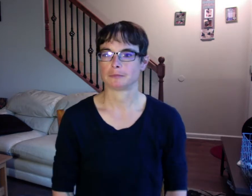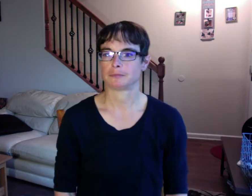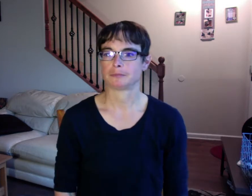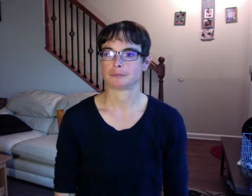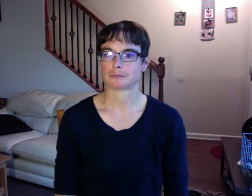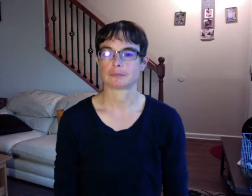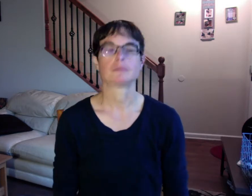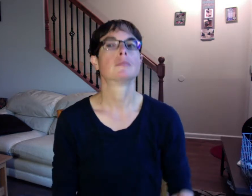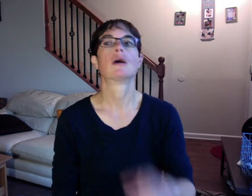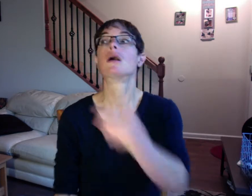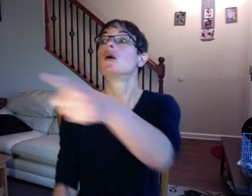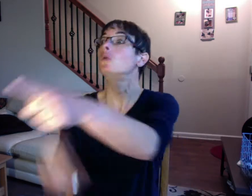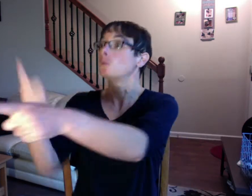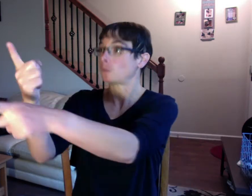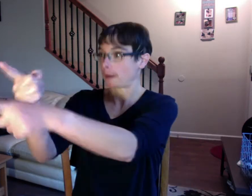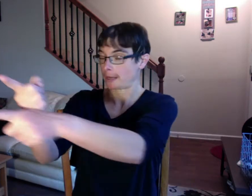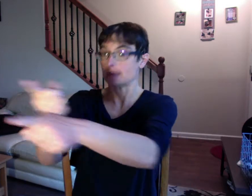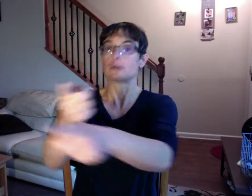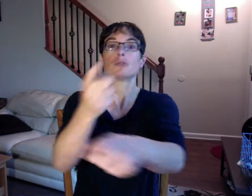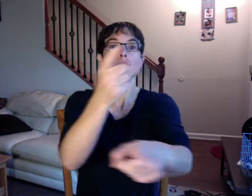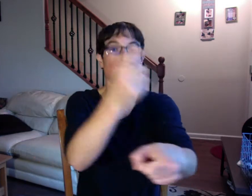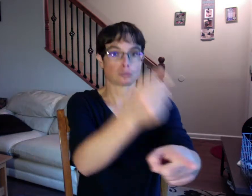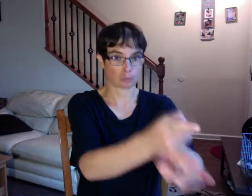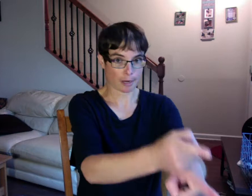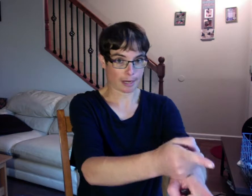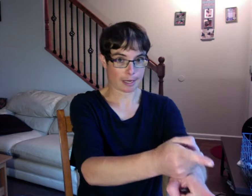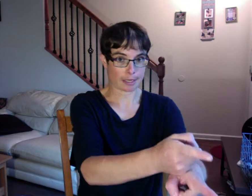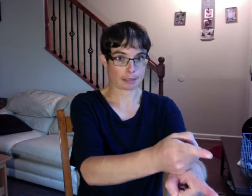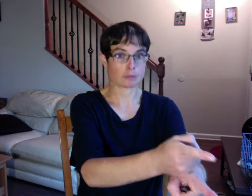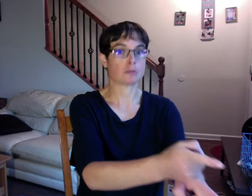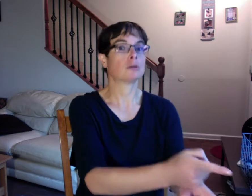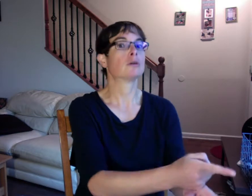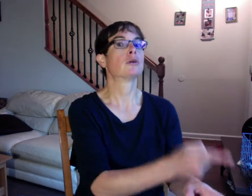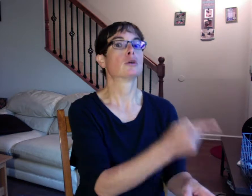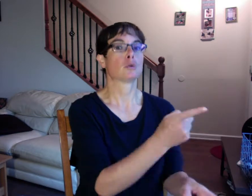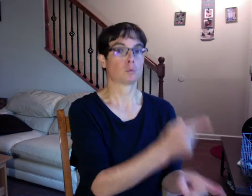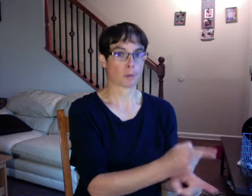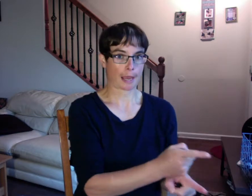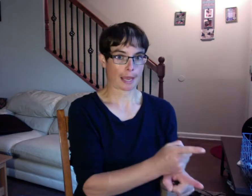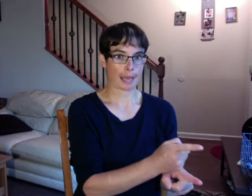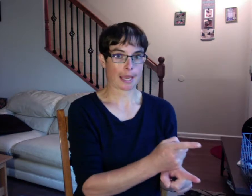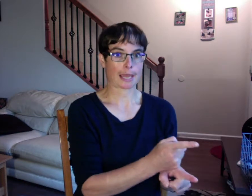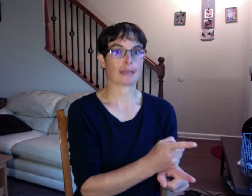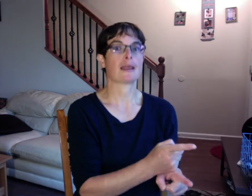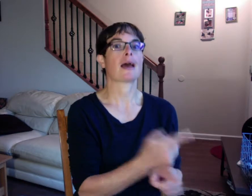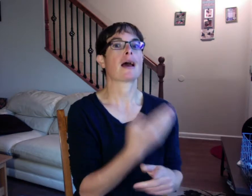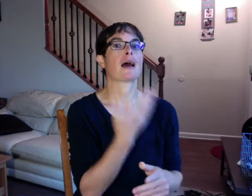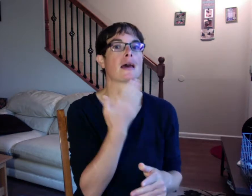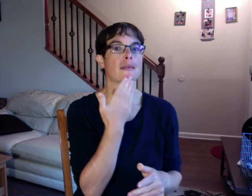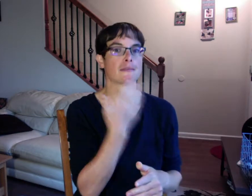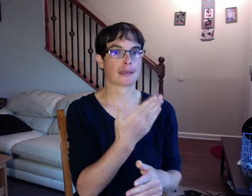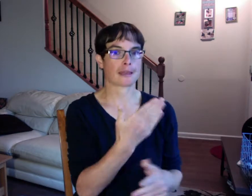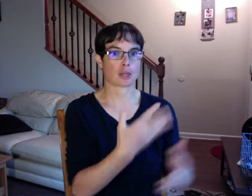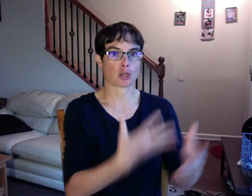Absolutely correct. Absolutely correct. And I like how you put longest. That's part of your proof.